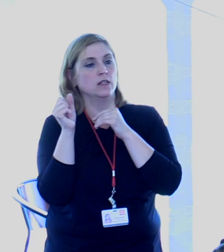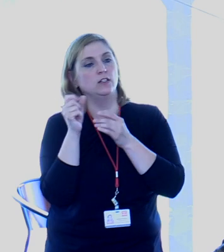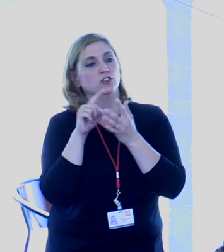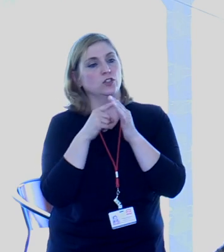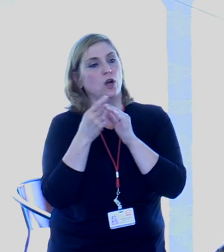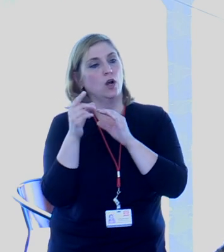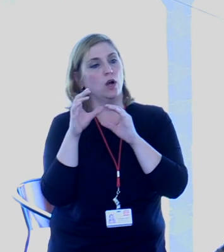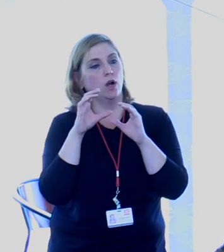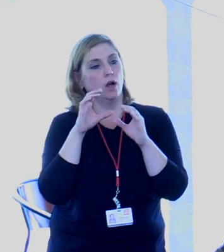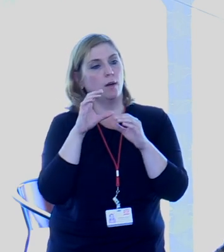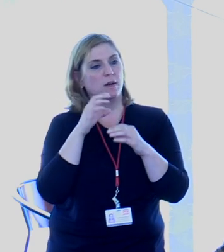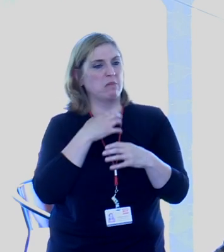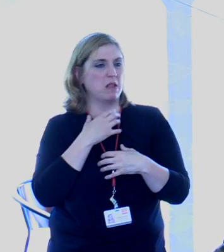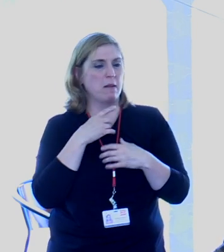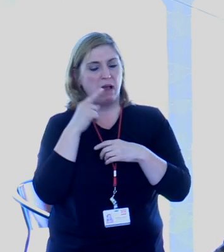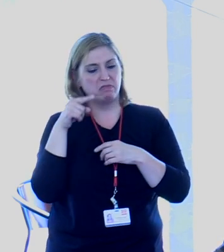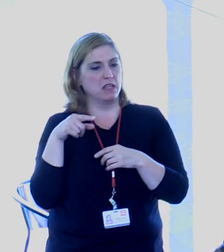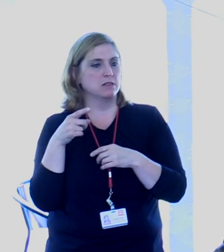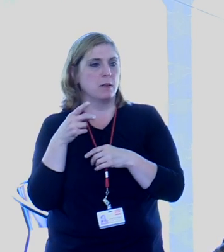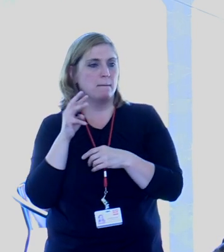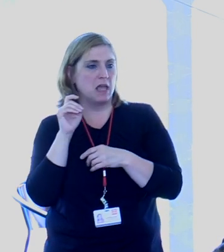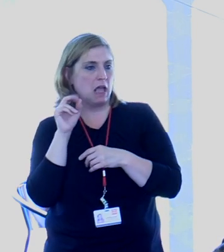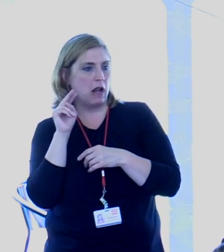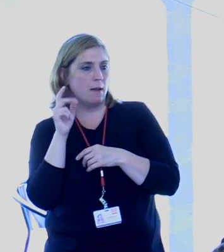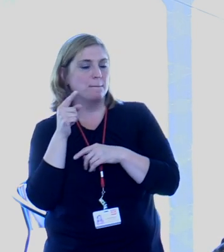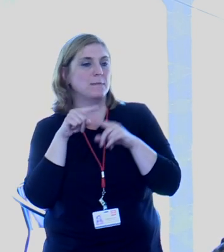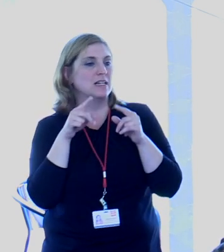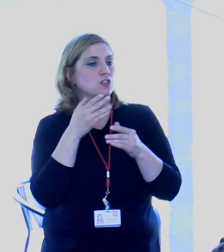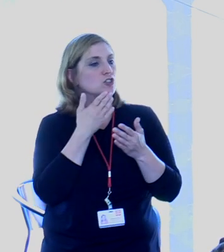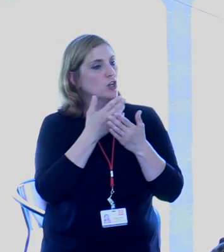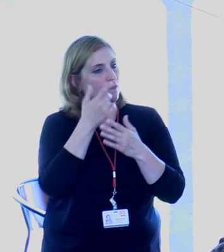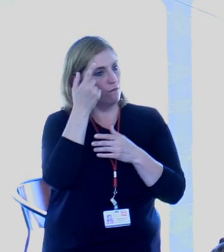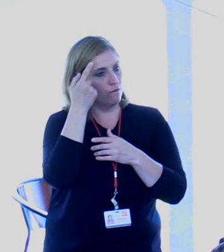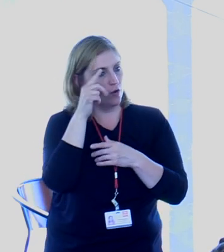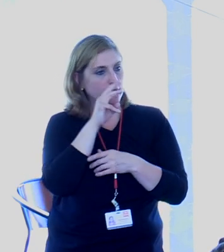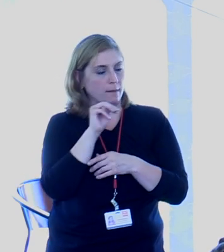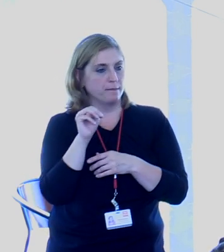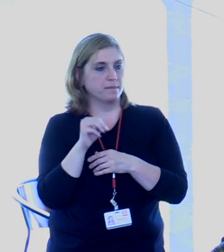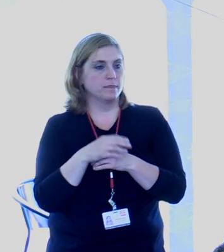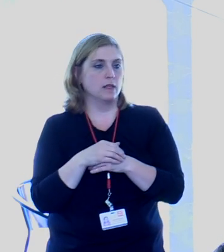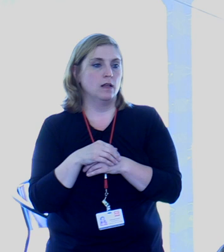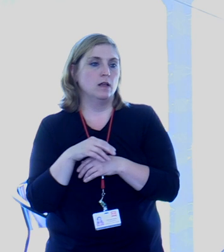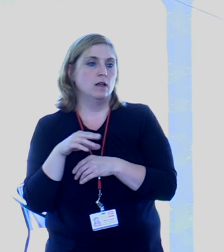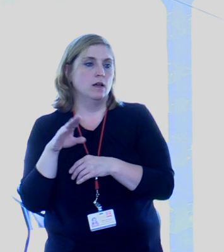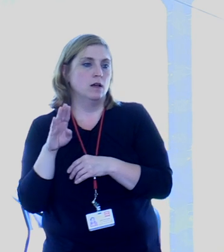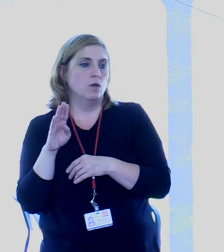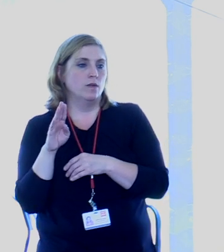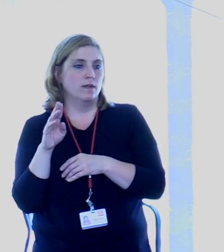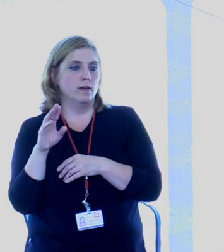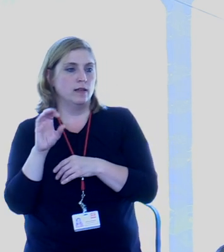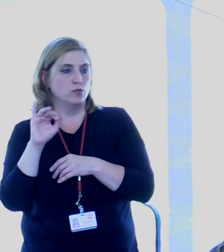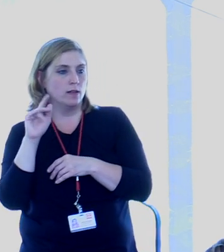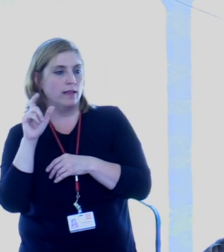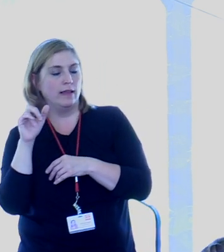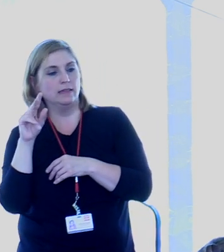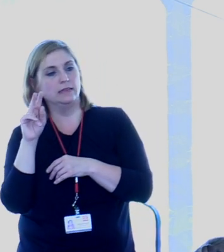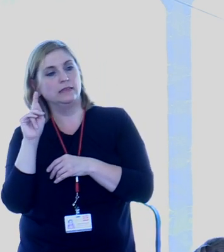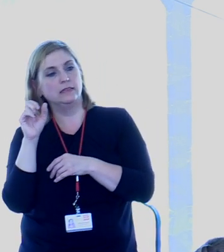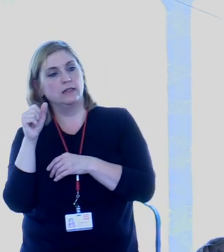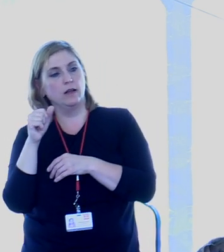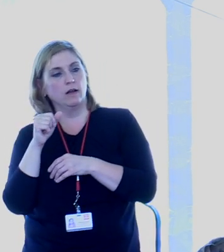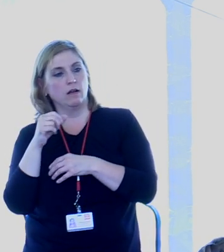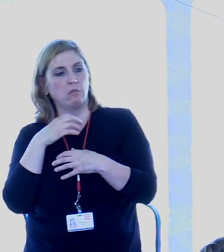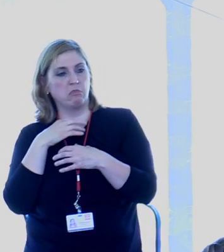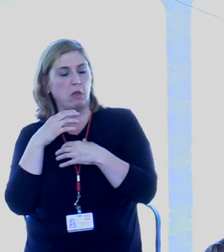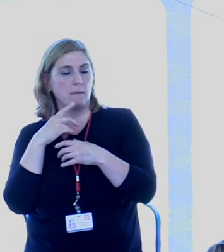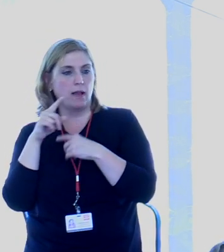manna, but it's good for them. Okay, I always blamed the Israelites for complaining about manna until I went to Moshe's famous